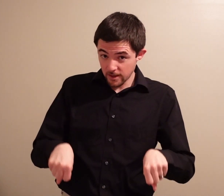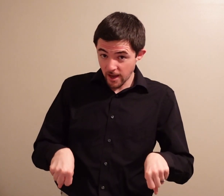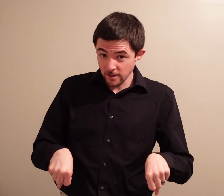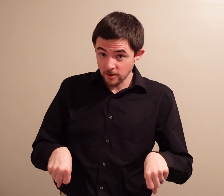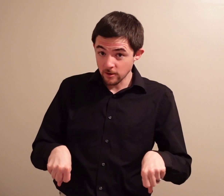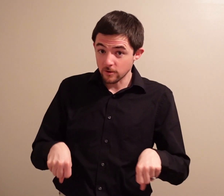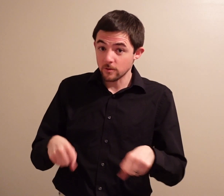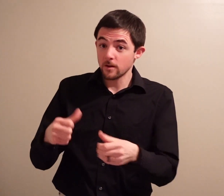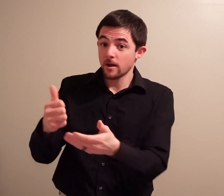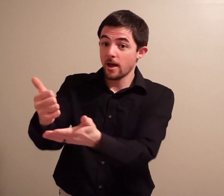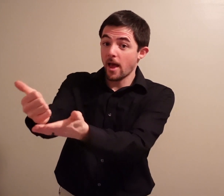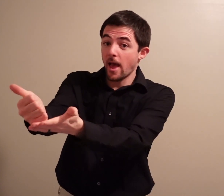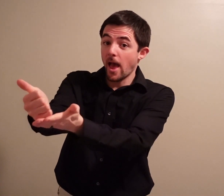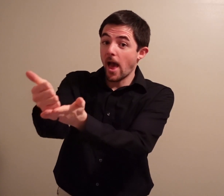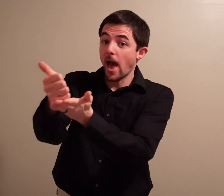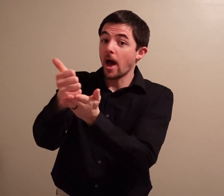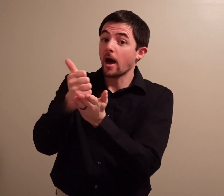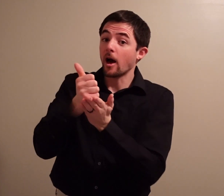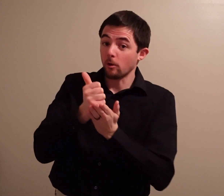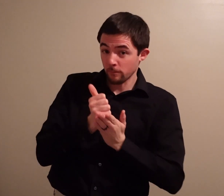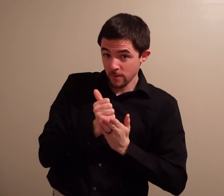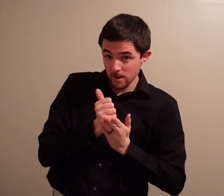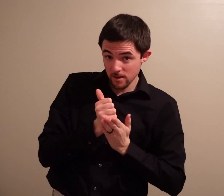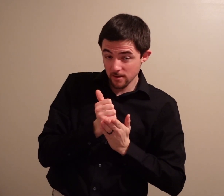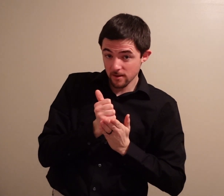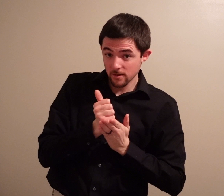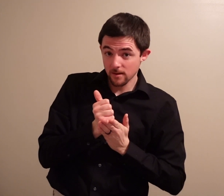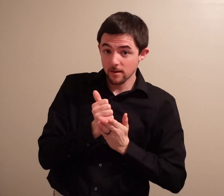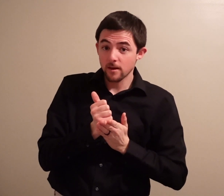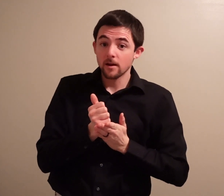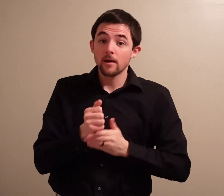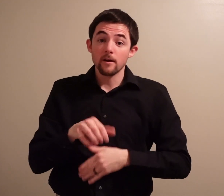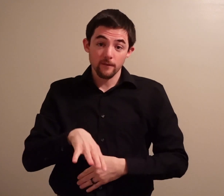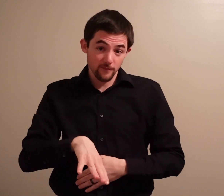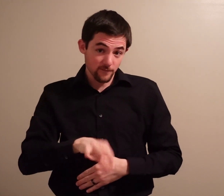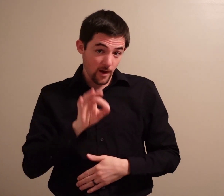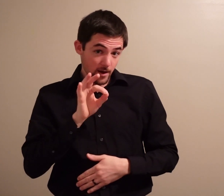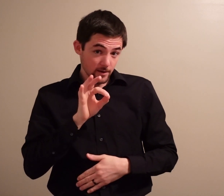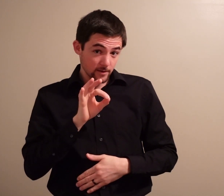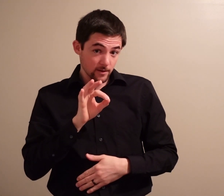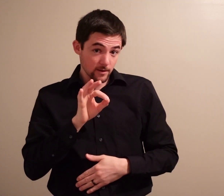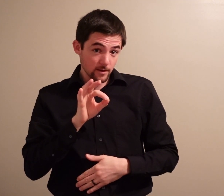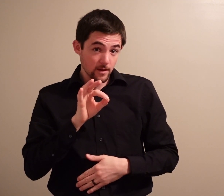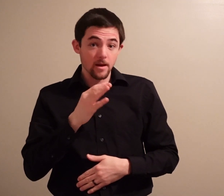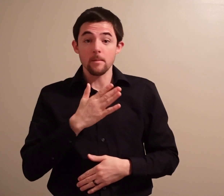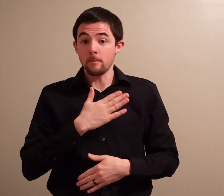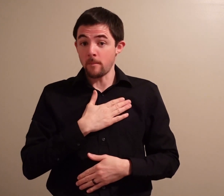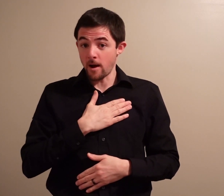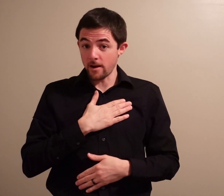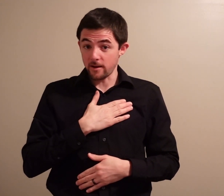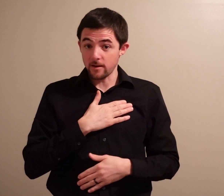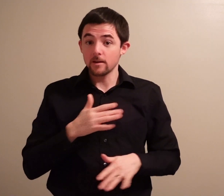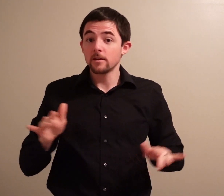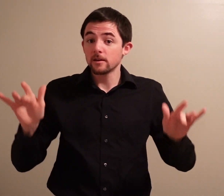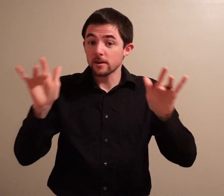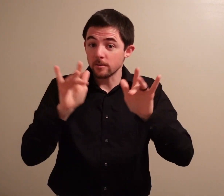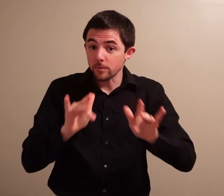Can you help me find my